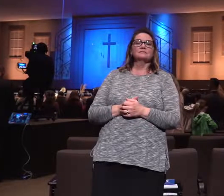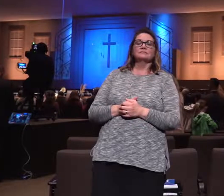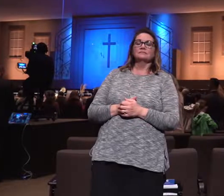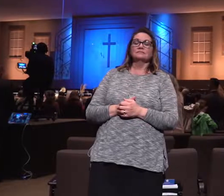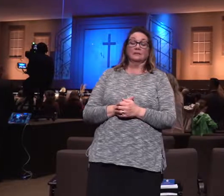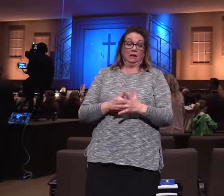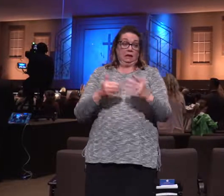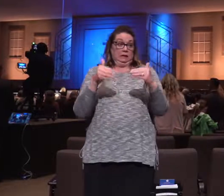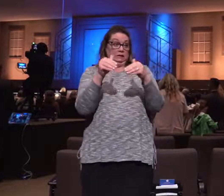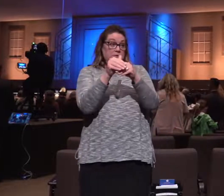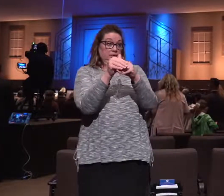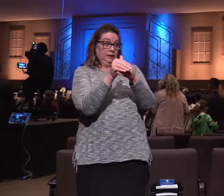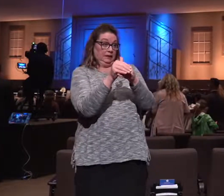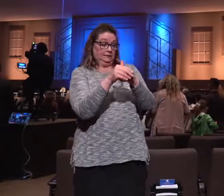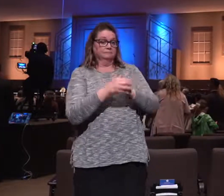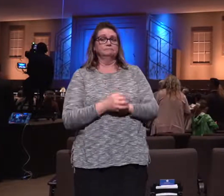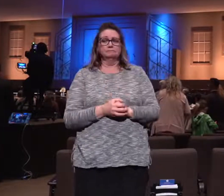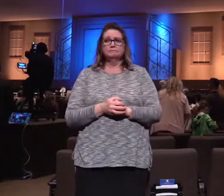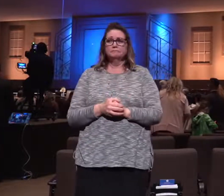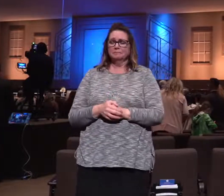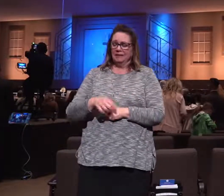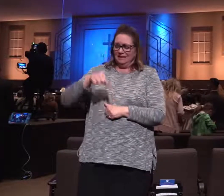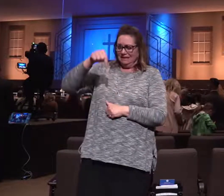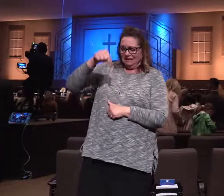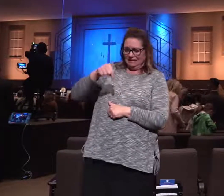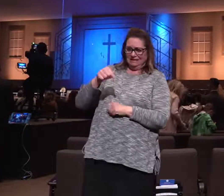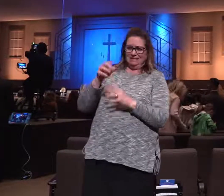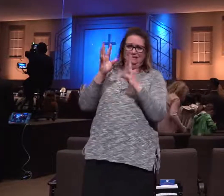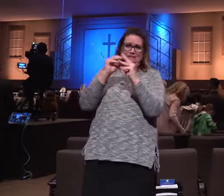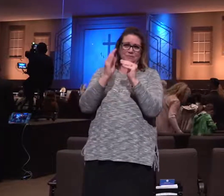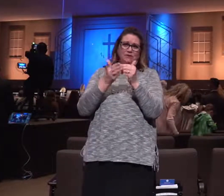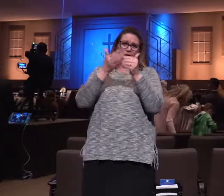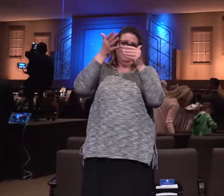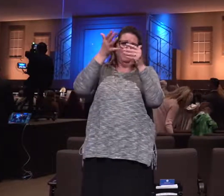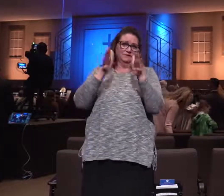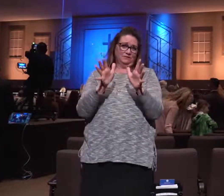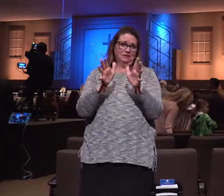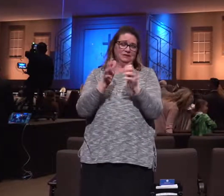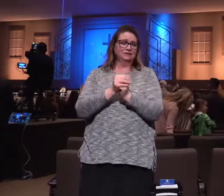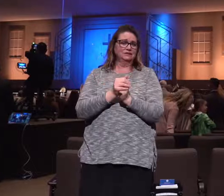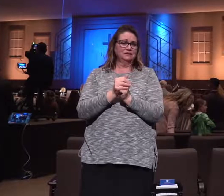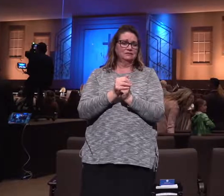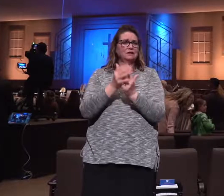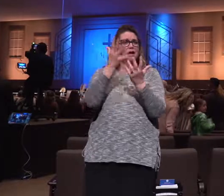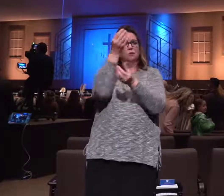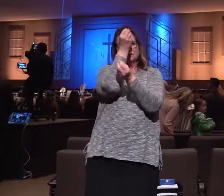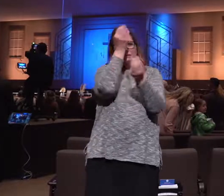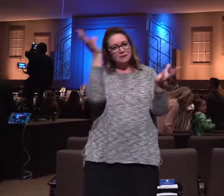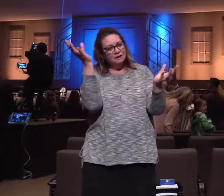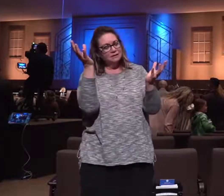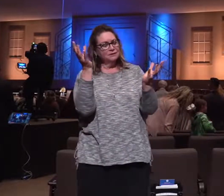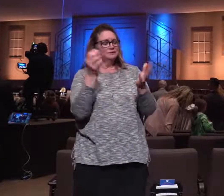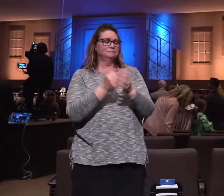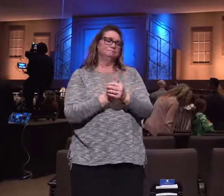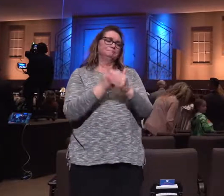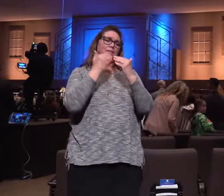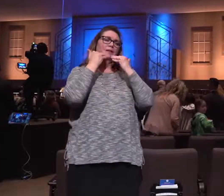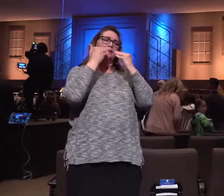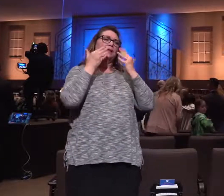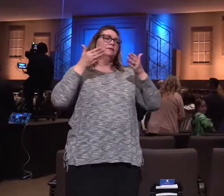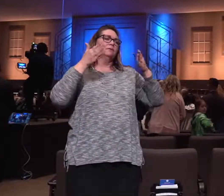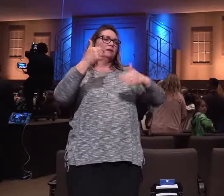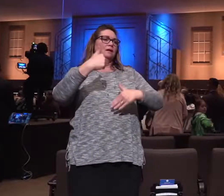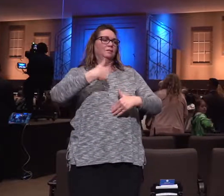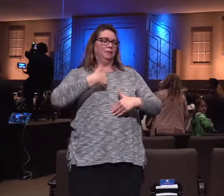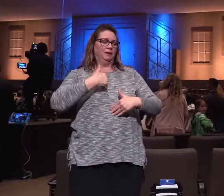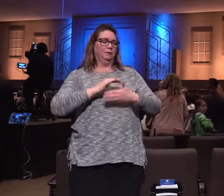Well, tonight, as we come to the closing moments of this service, I want to say what a joy it is to be your pastor, how I love you and thank God